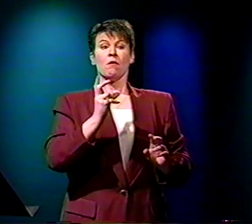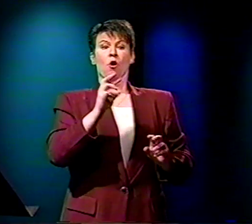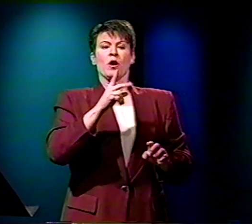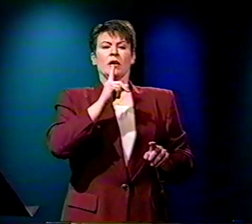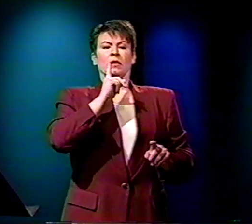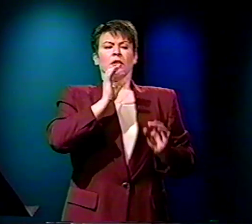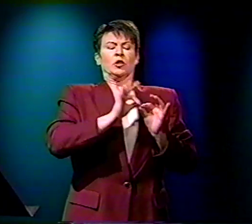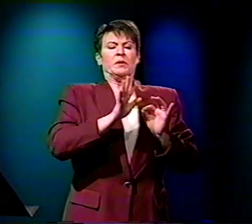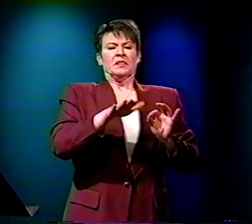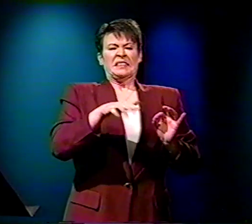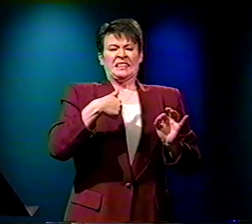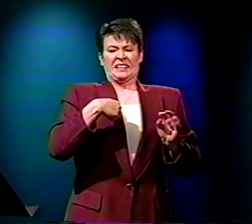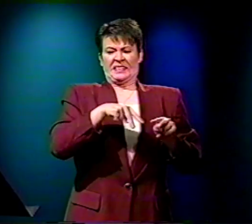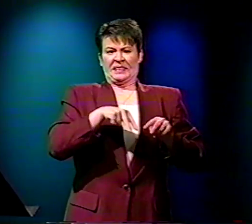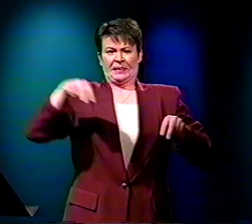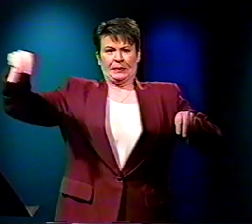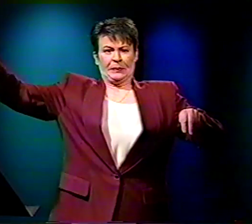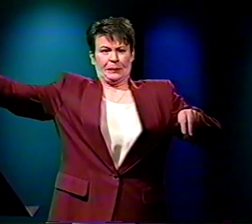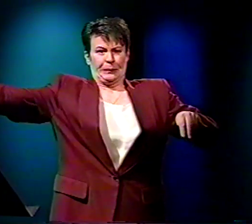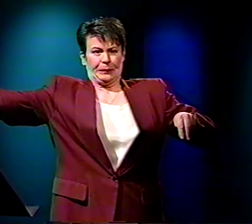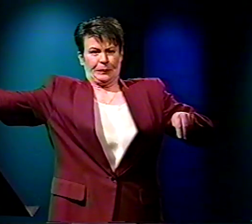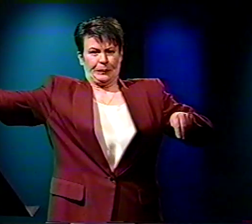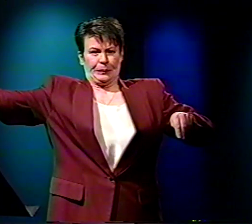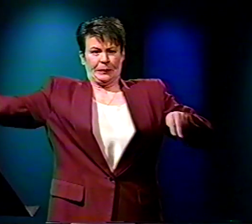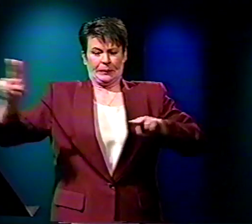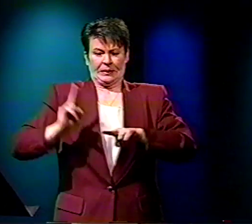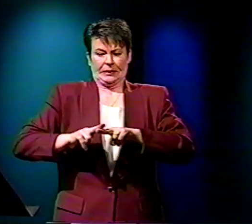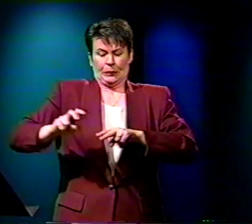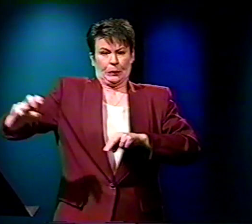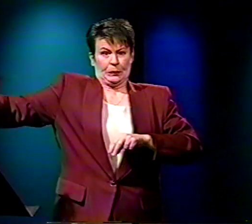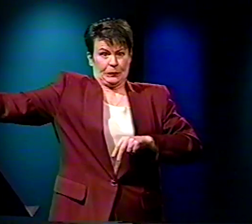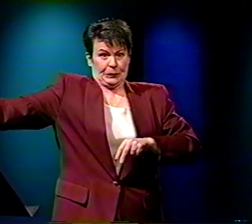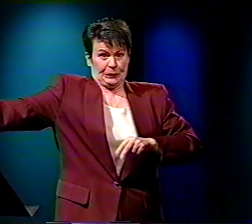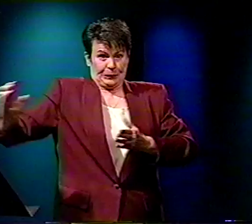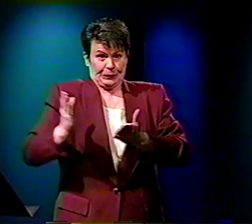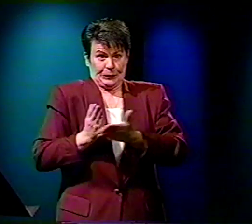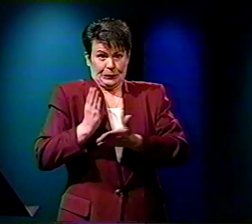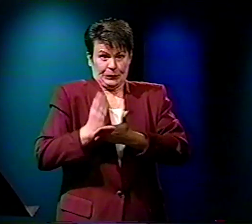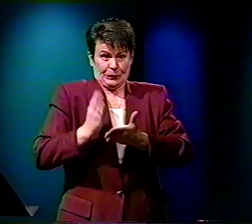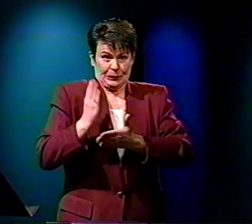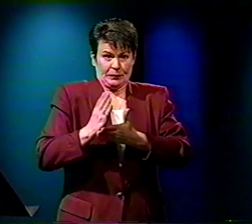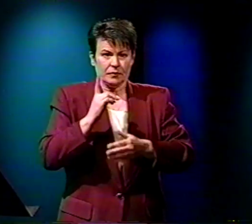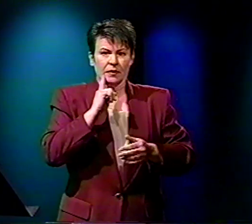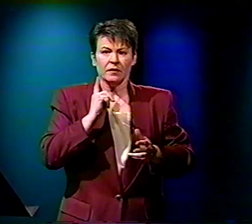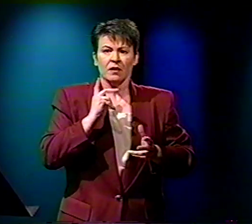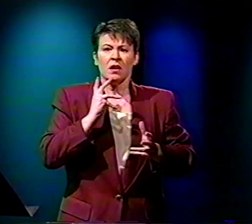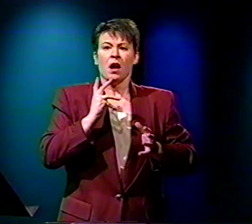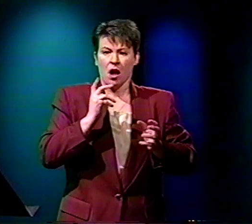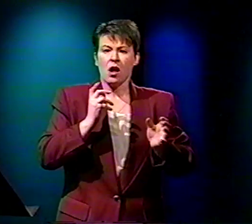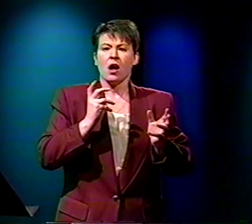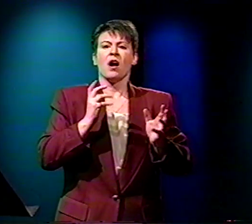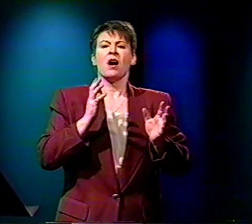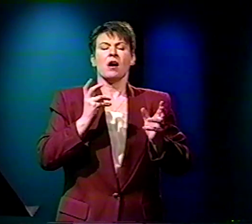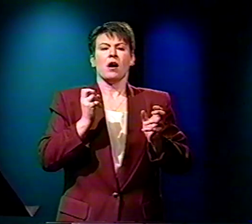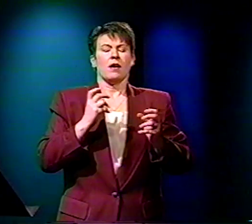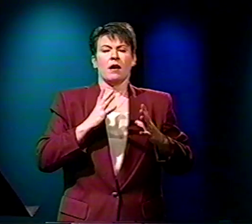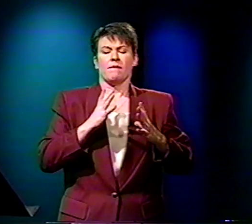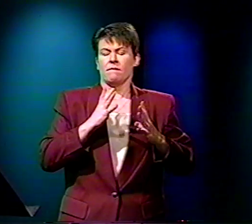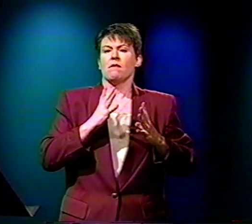hearing audience to have the visibility. Or the interpreter who chooses to stand or even sit way off to the side, which sends the message